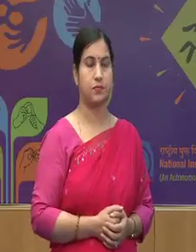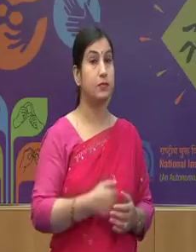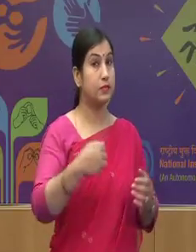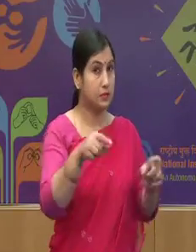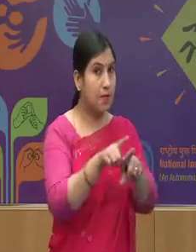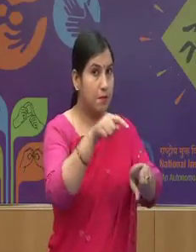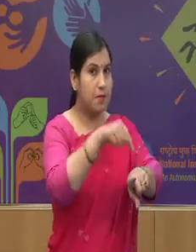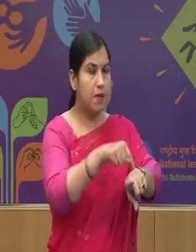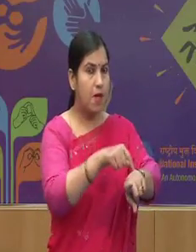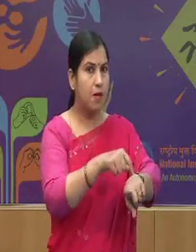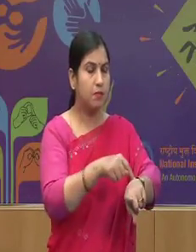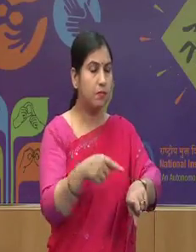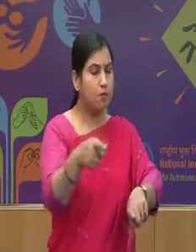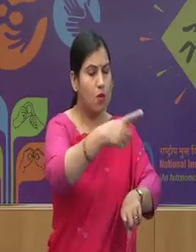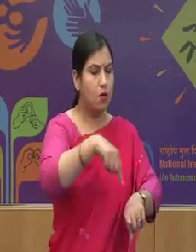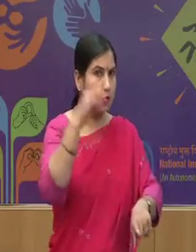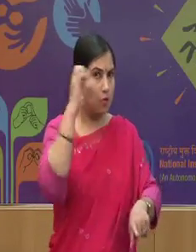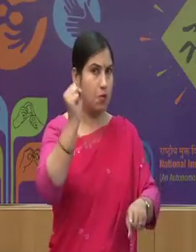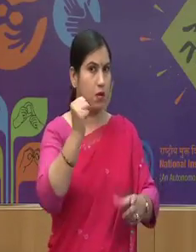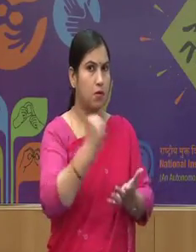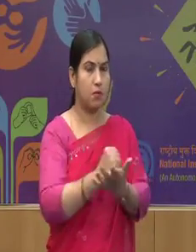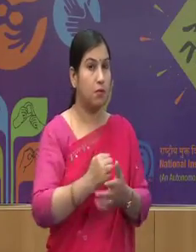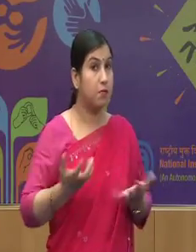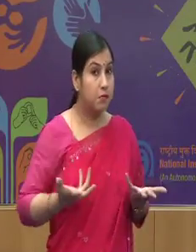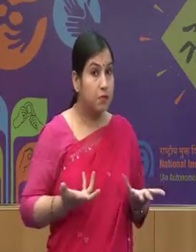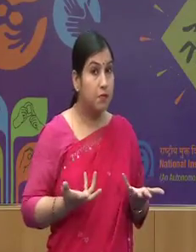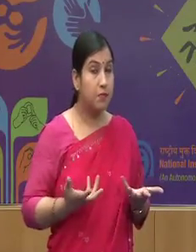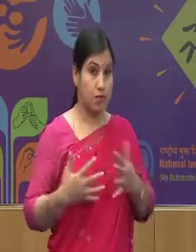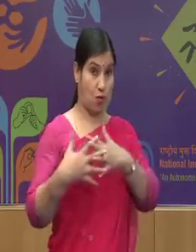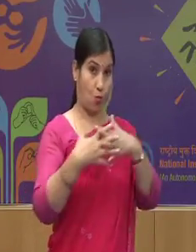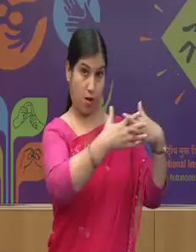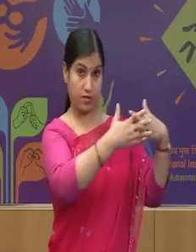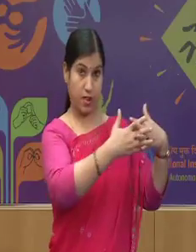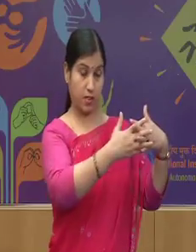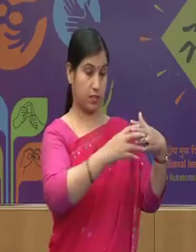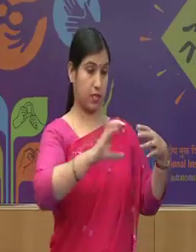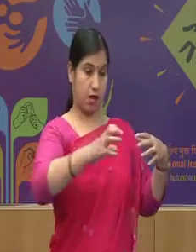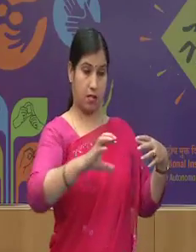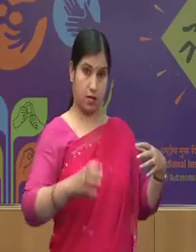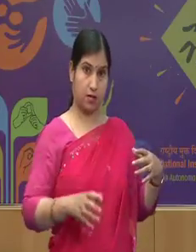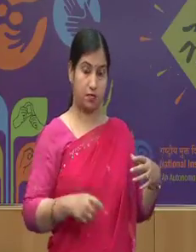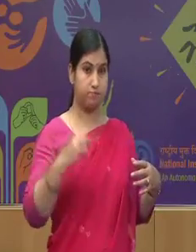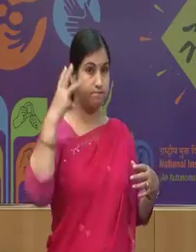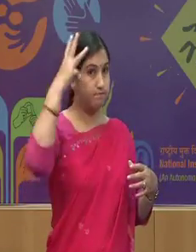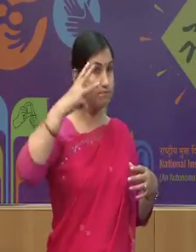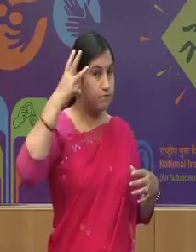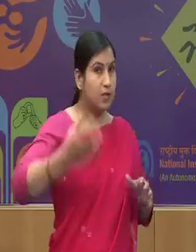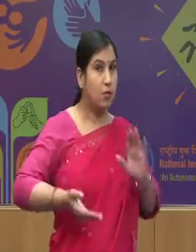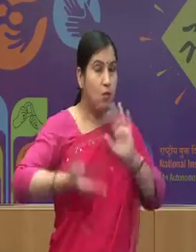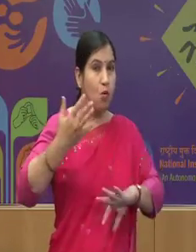At the same time, it should also be remembered that the Western countries were worried about the rise